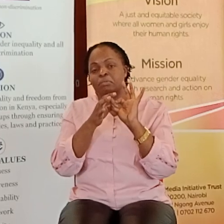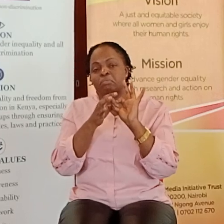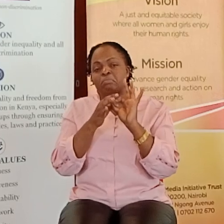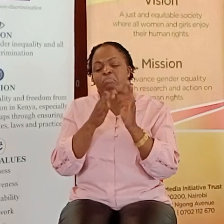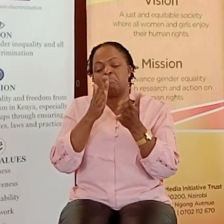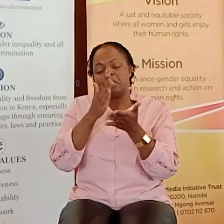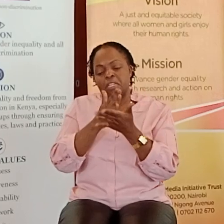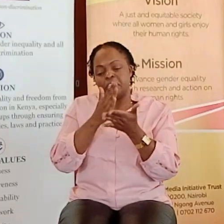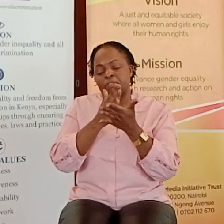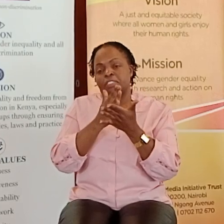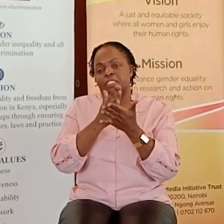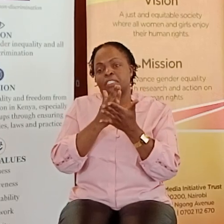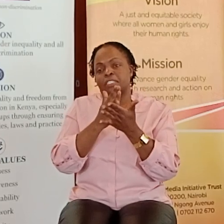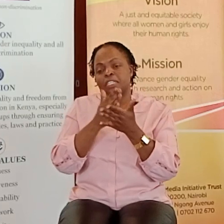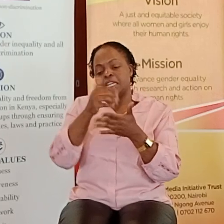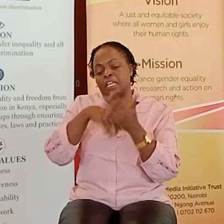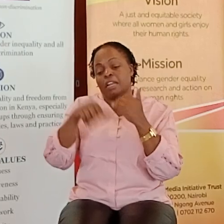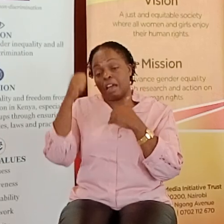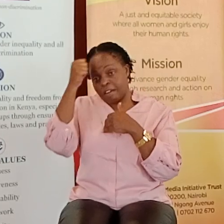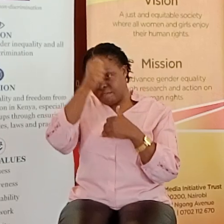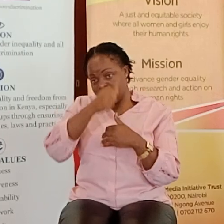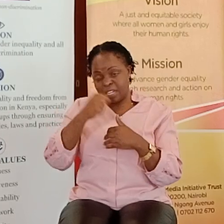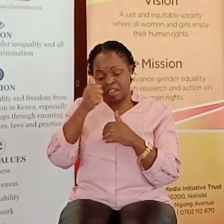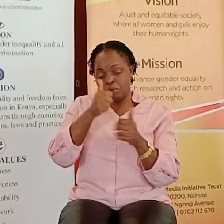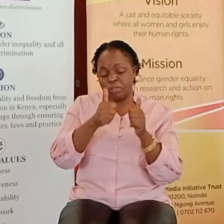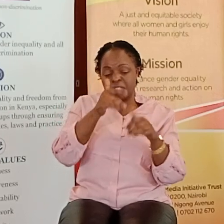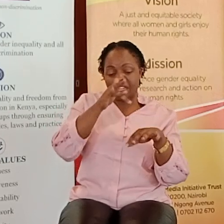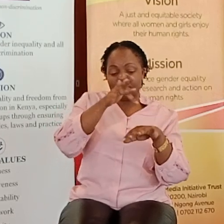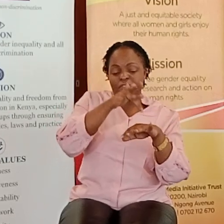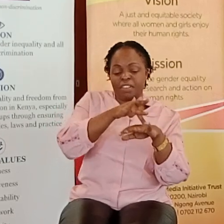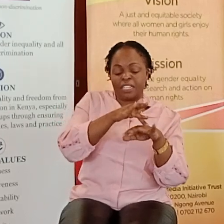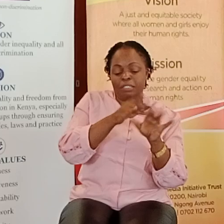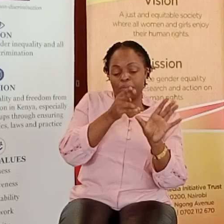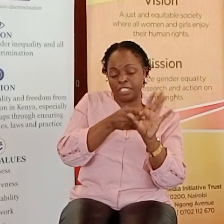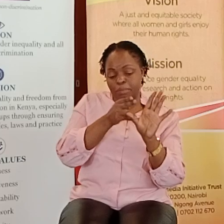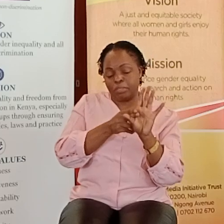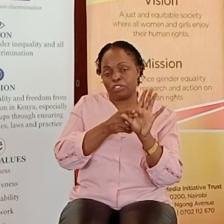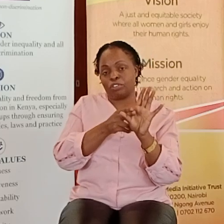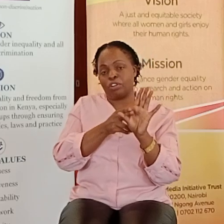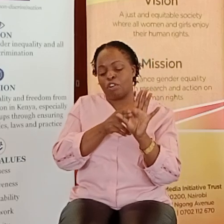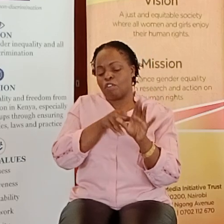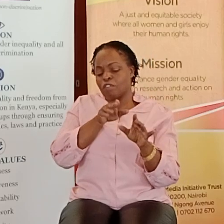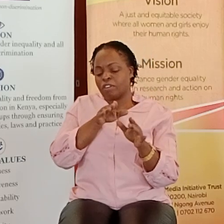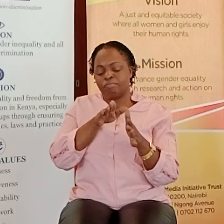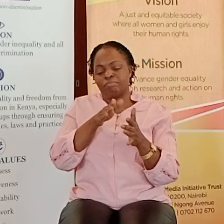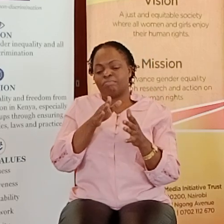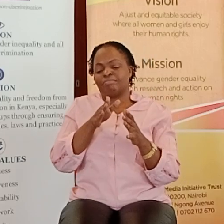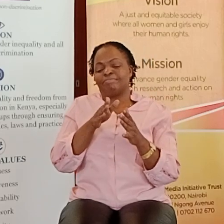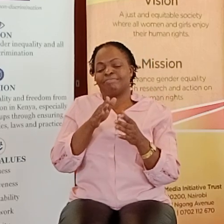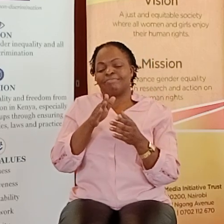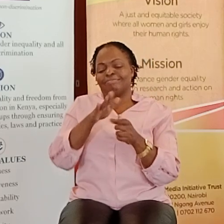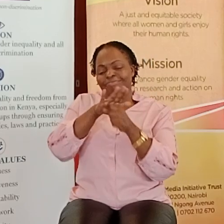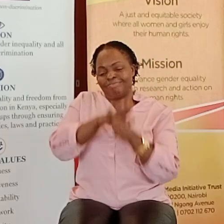among African communities that affect participation of vulnerable groups in climate action, especially on land issues. You know well